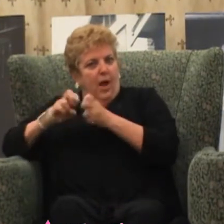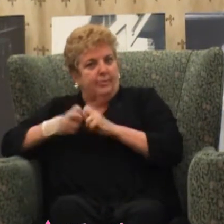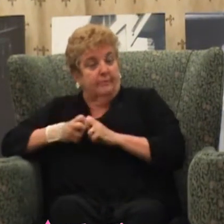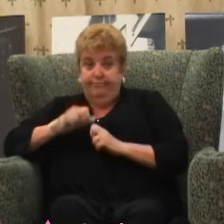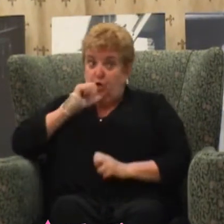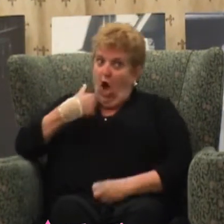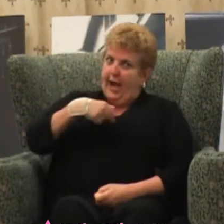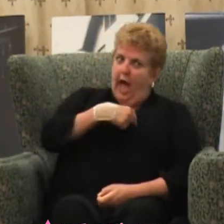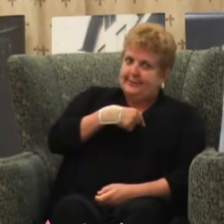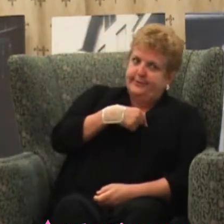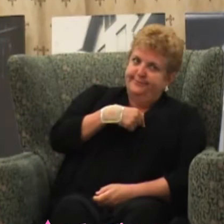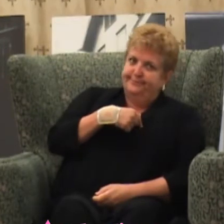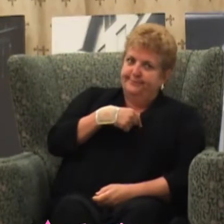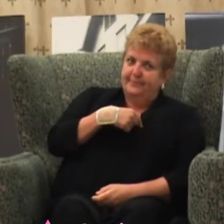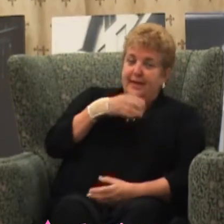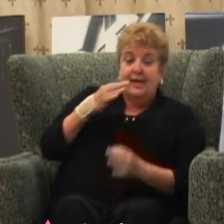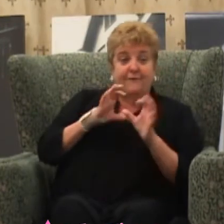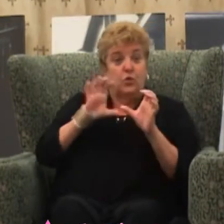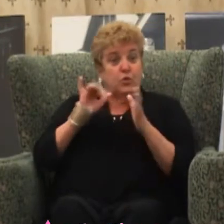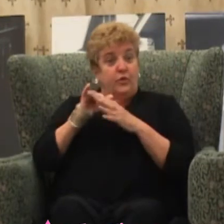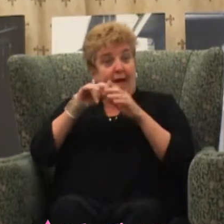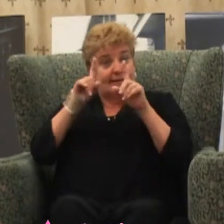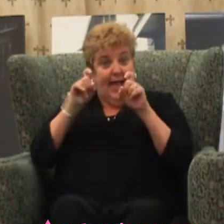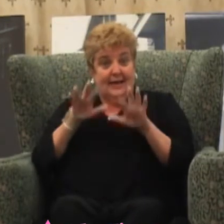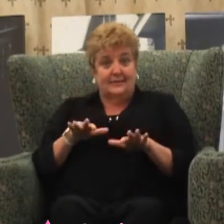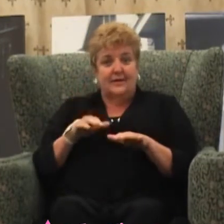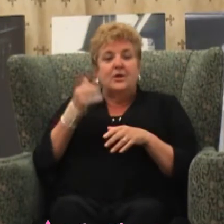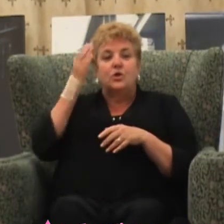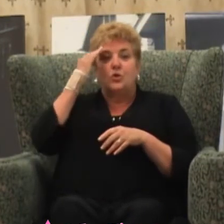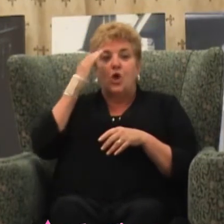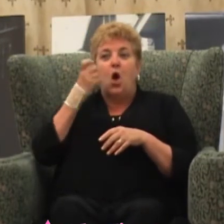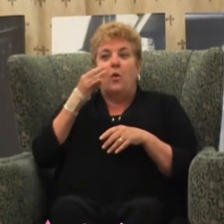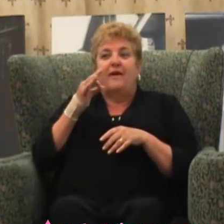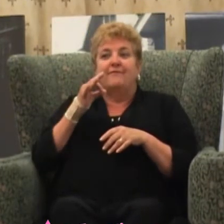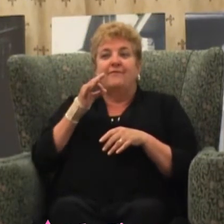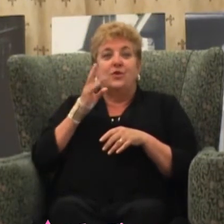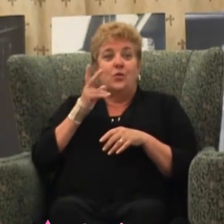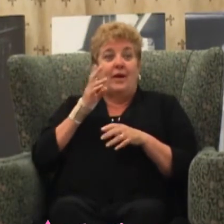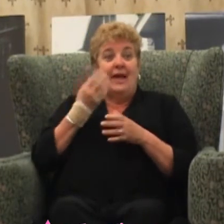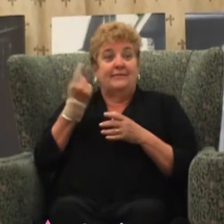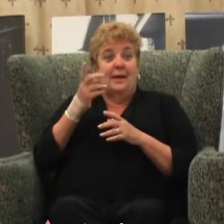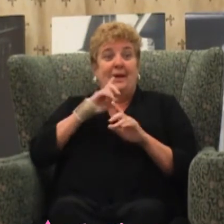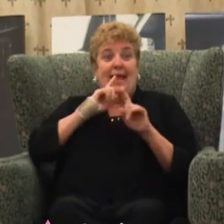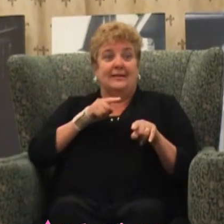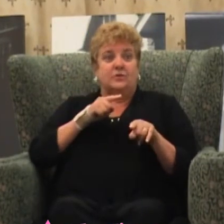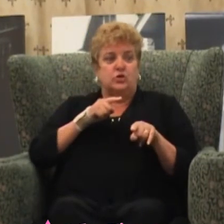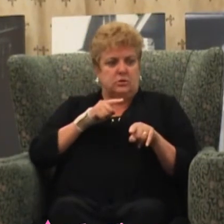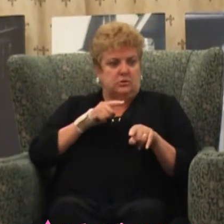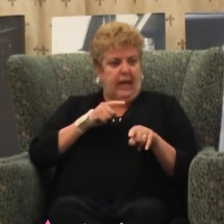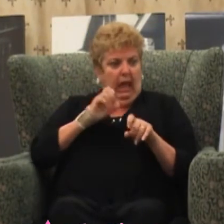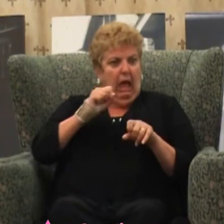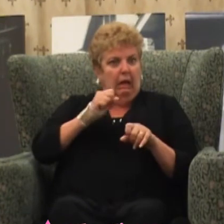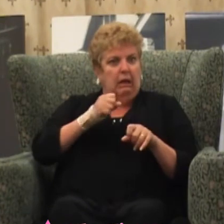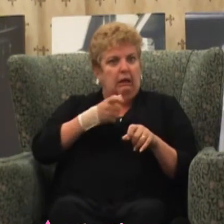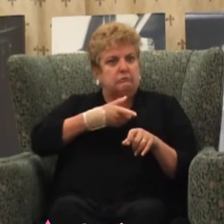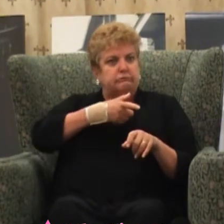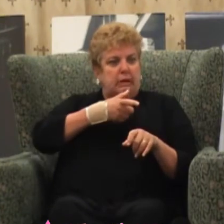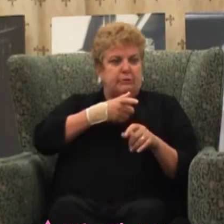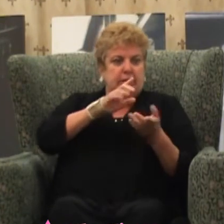if you ever do that Walmart test, you know if you catch one of us, I'm taking a survey, alcoholic death or spiritual life, and you get